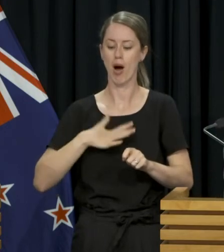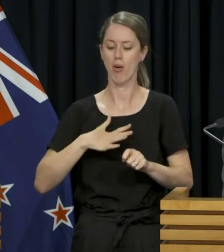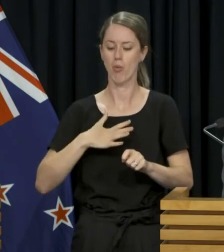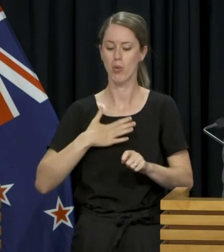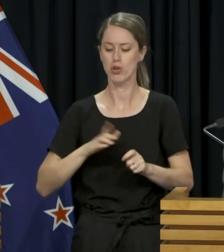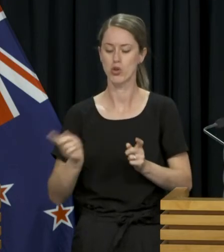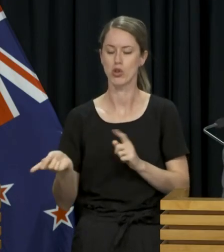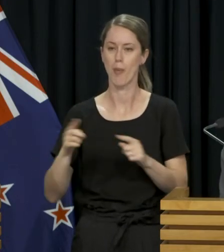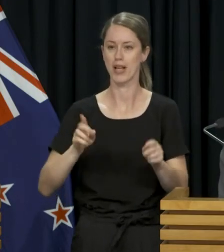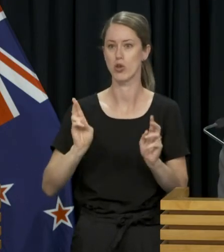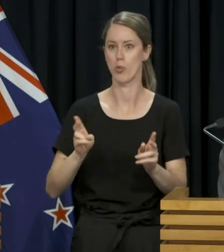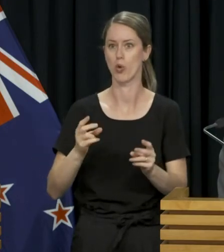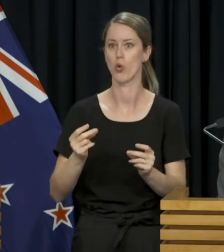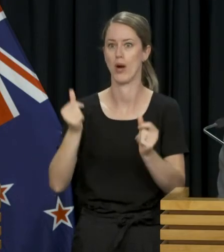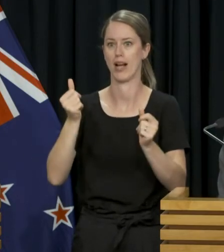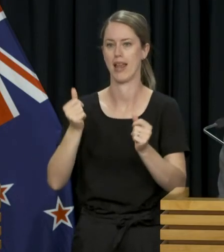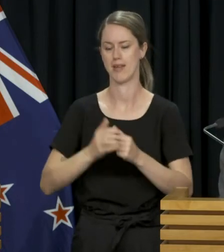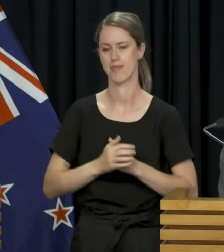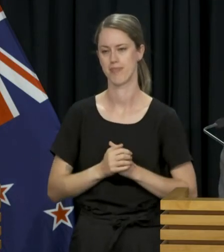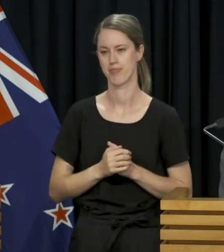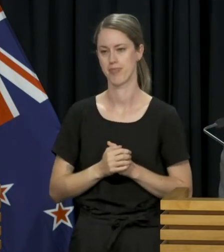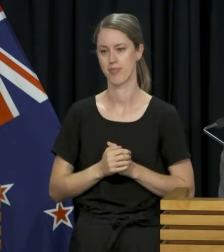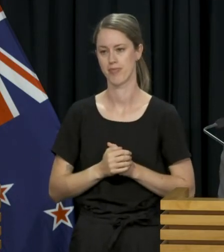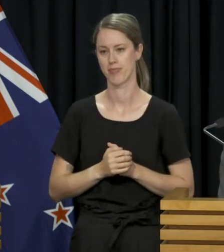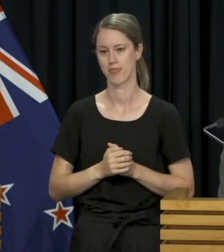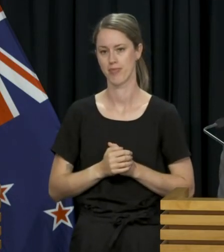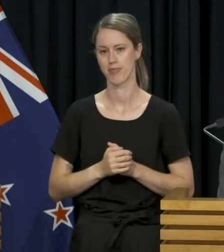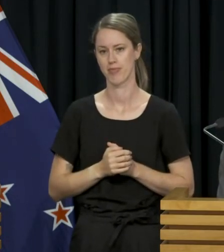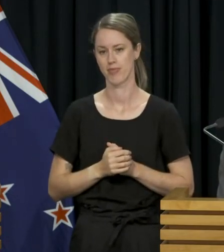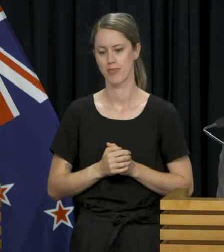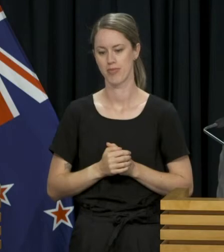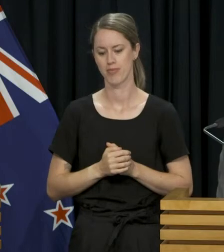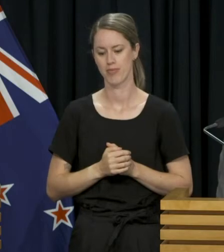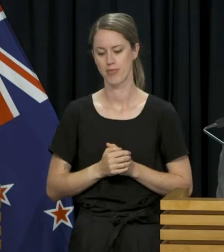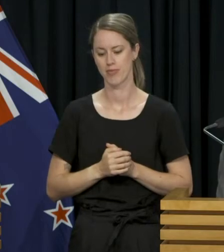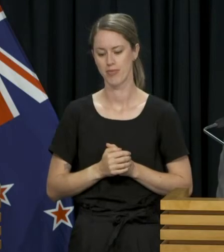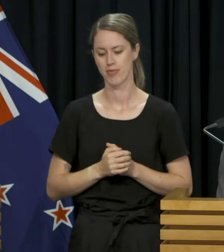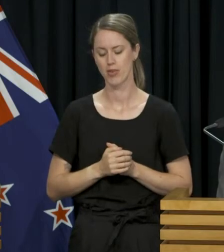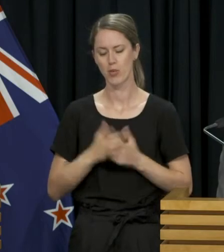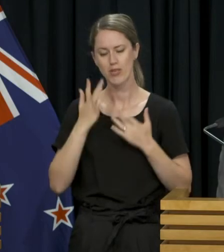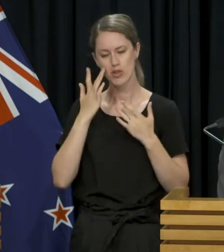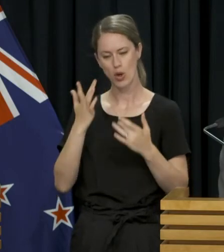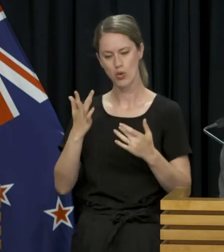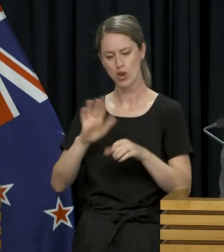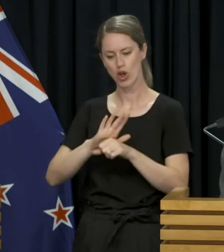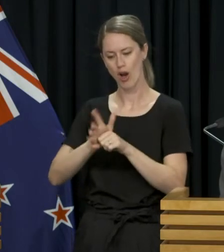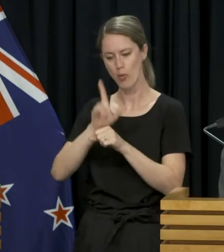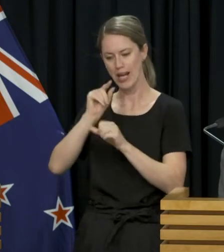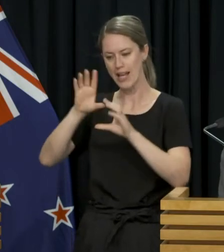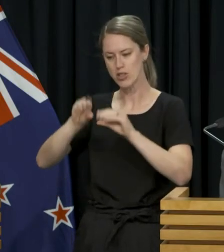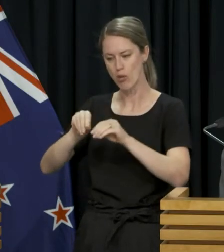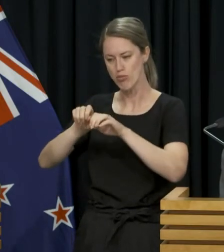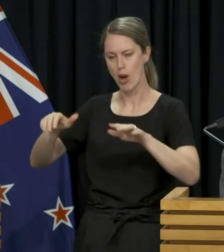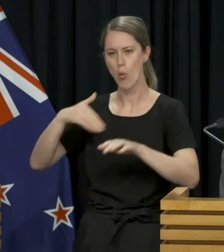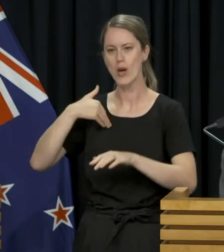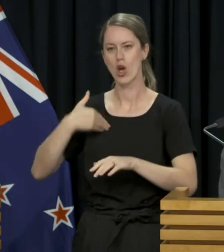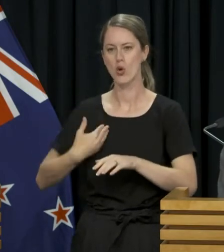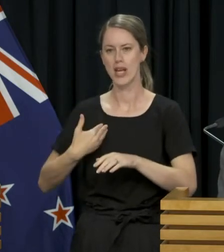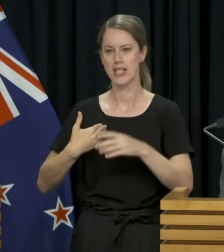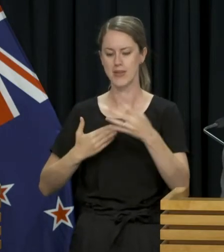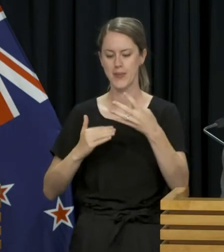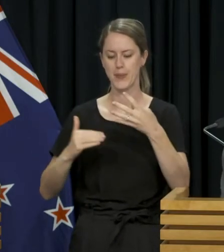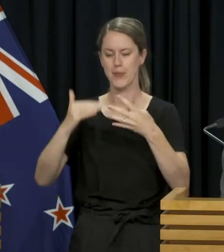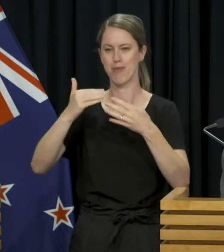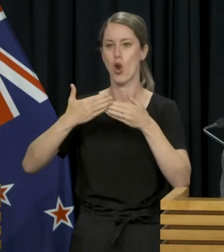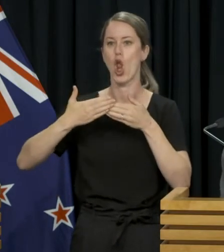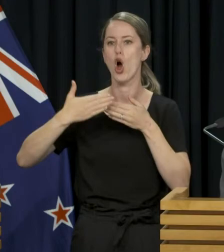that's a bit more normal as quickly as we can. We have demonstrated that we can contain COVID-19 without the need to escalate alert